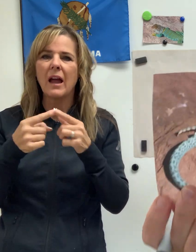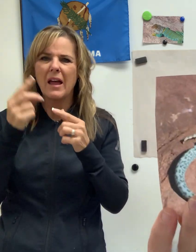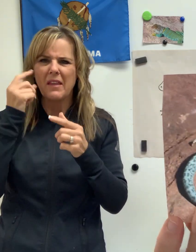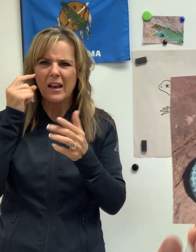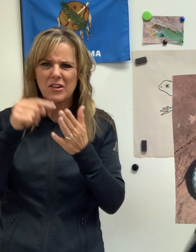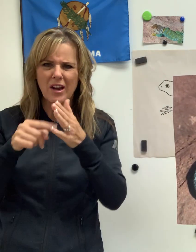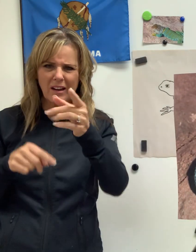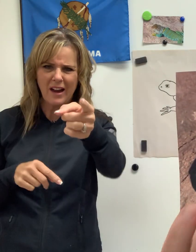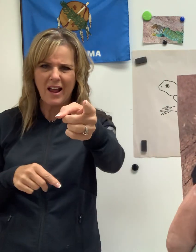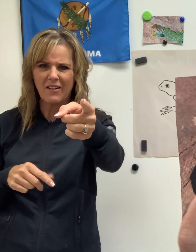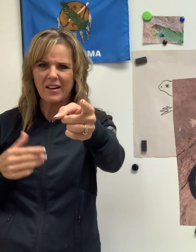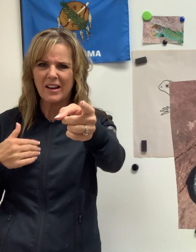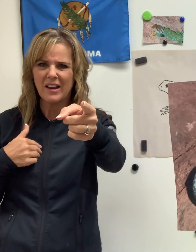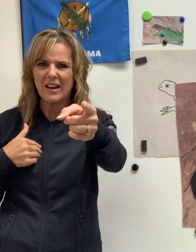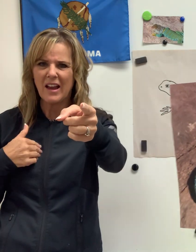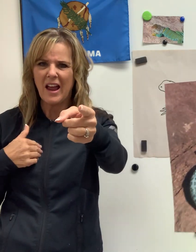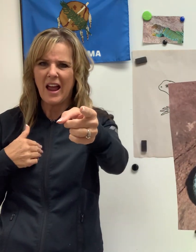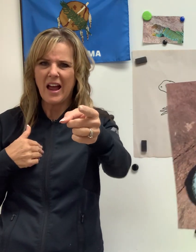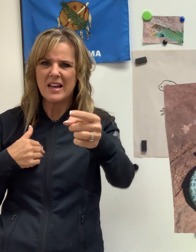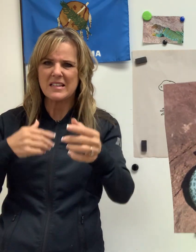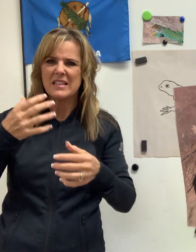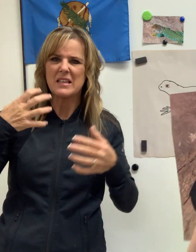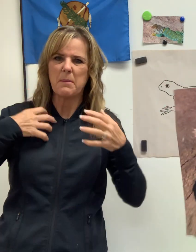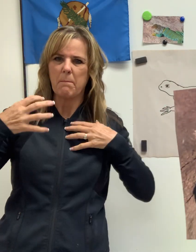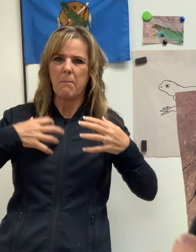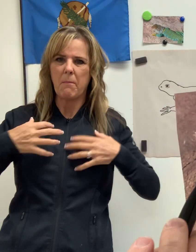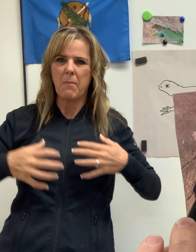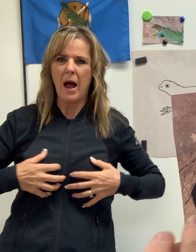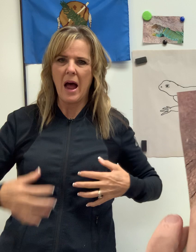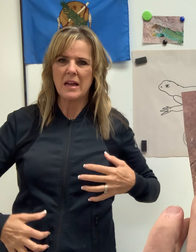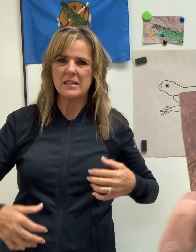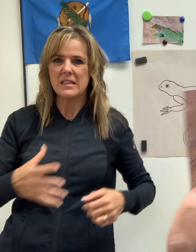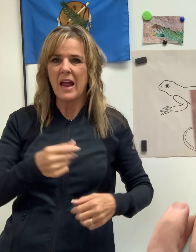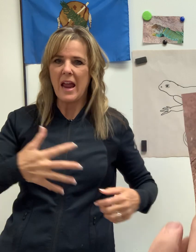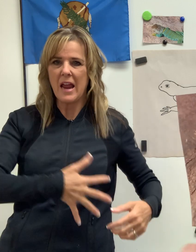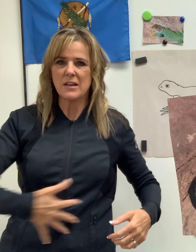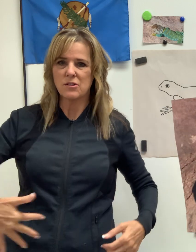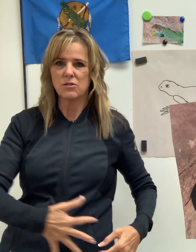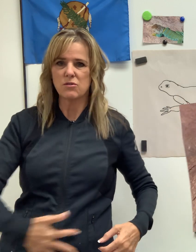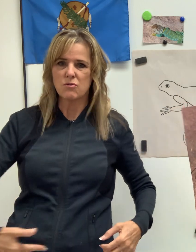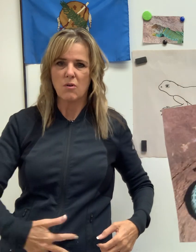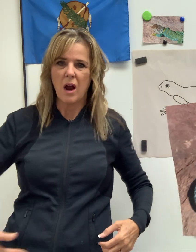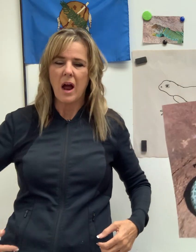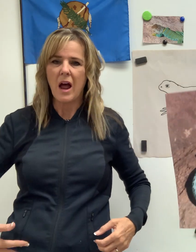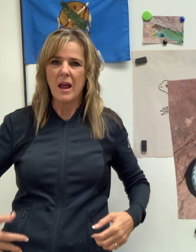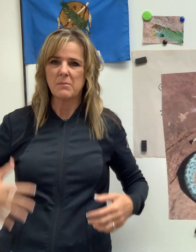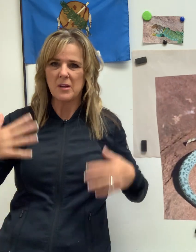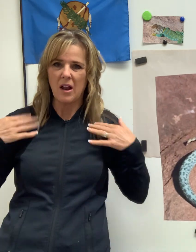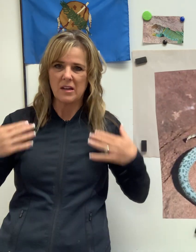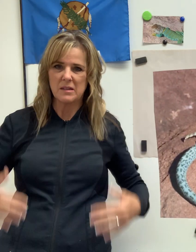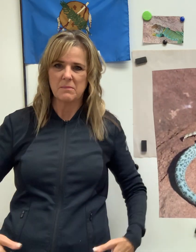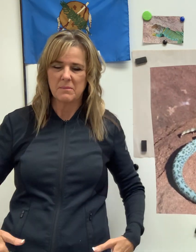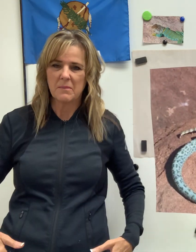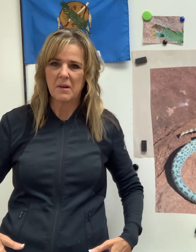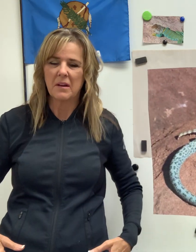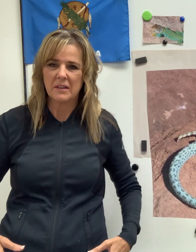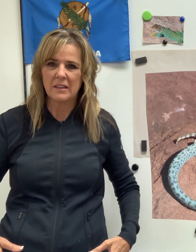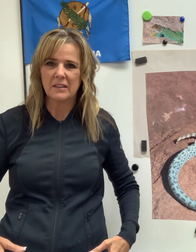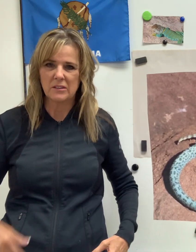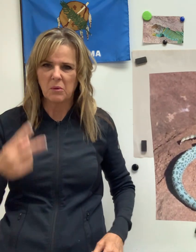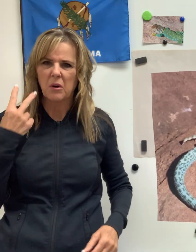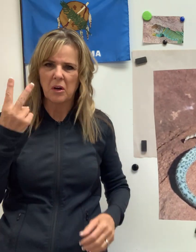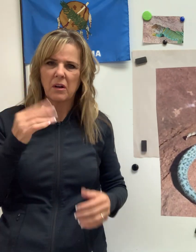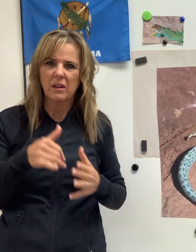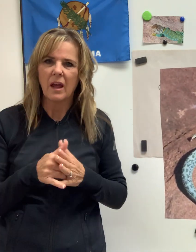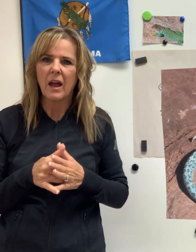that out. He's got these spots and stripes. He's got spots and stripes all over his body. So really take a look